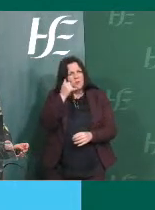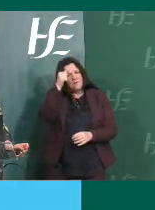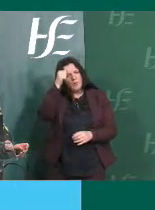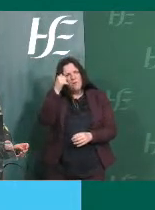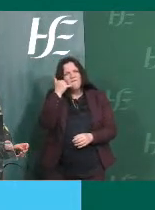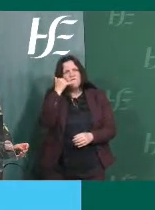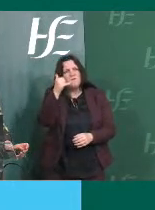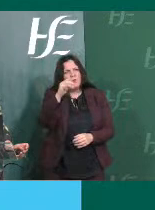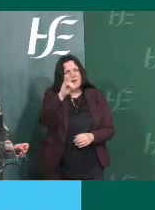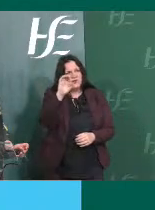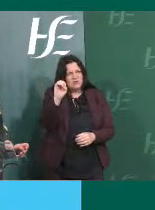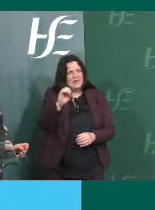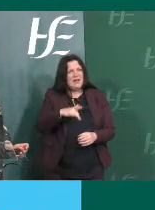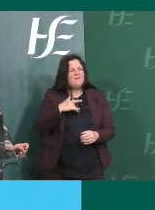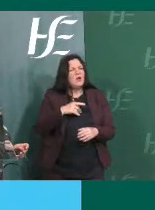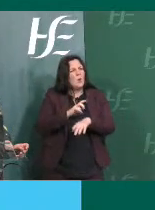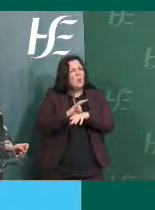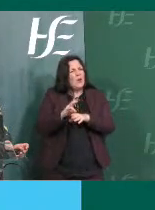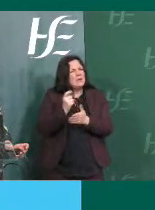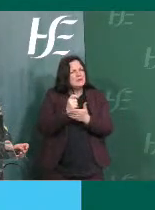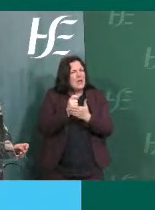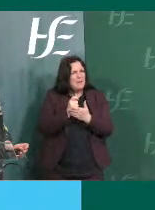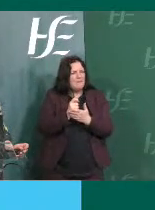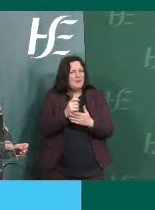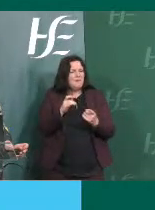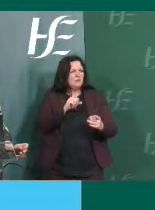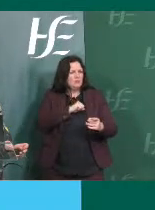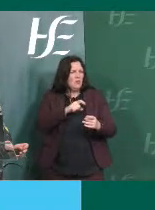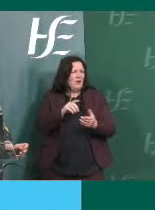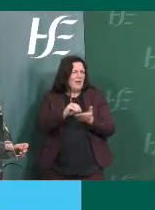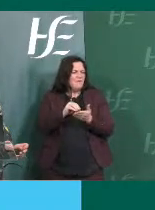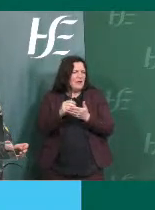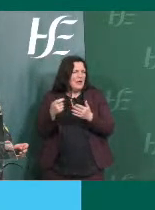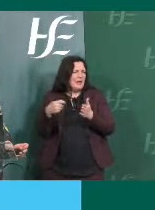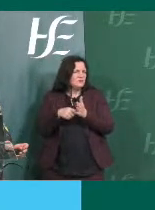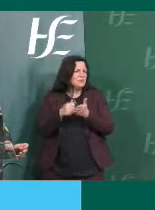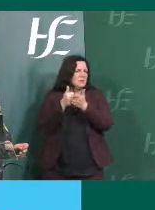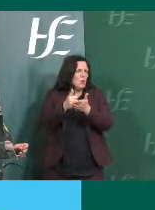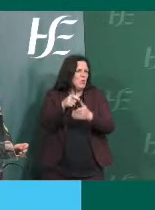Live and request an appointment at a quieter time of day when that can be facilitated.